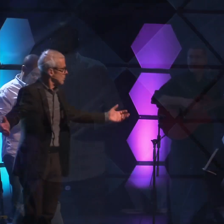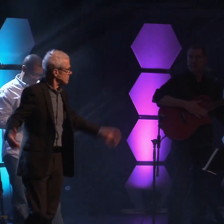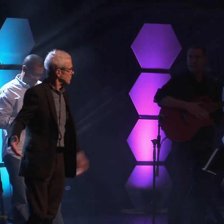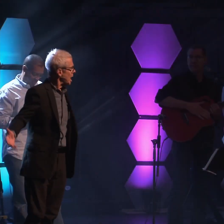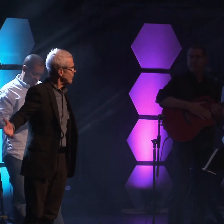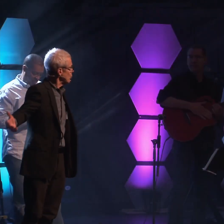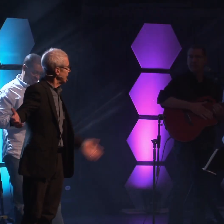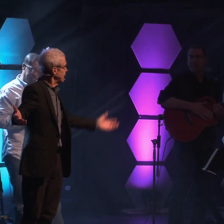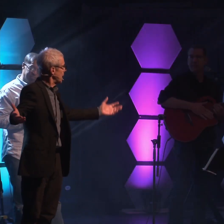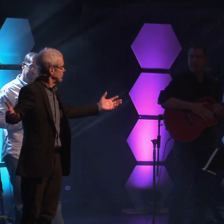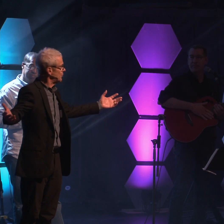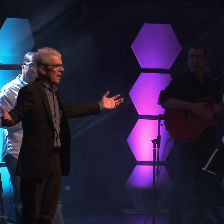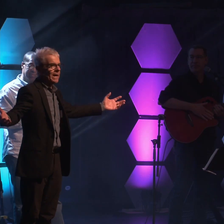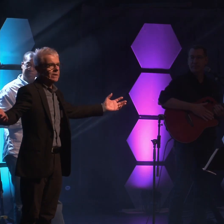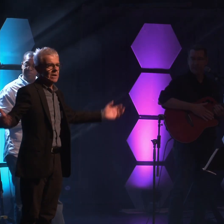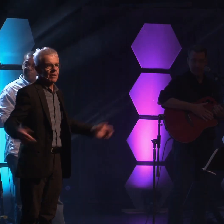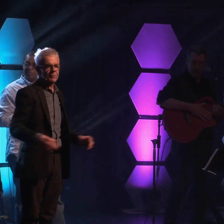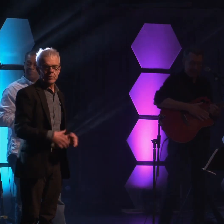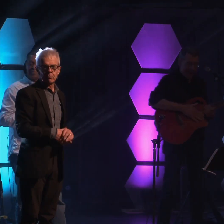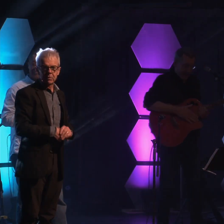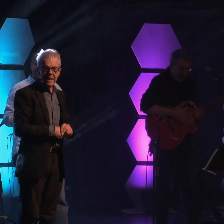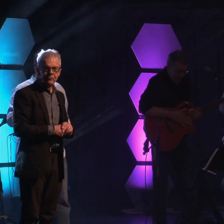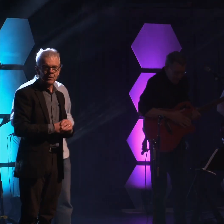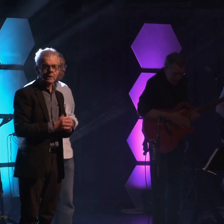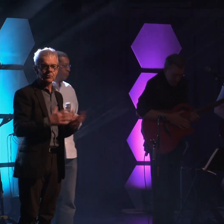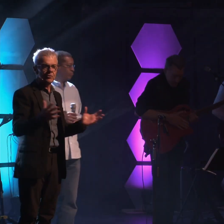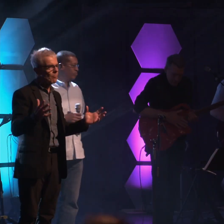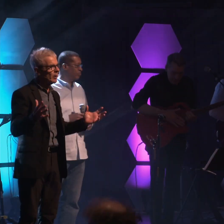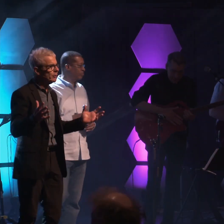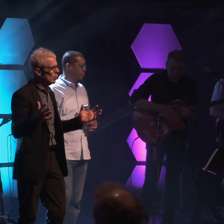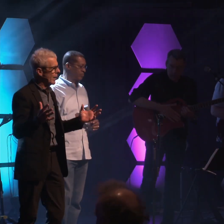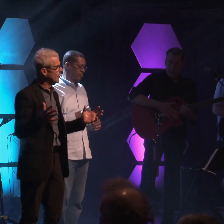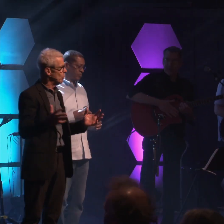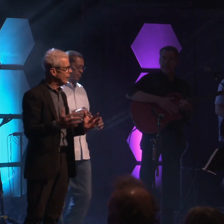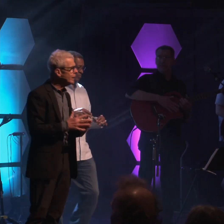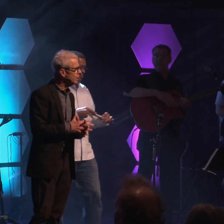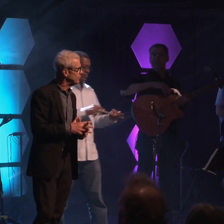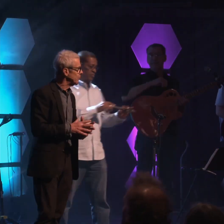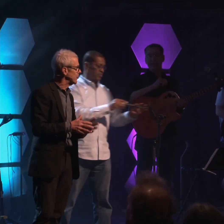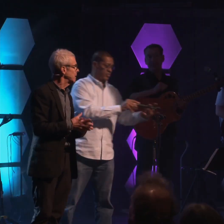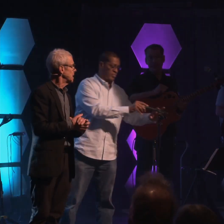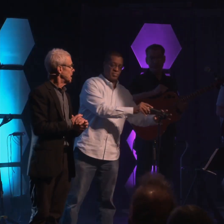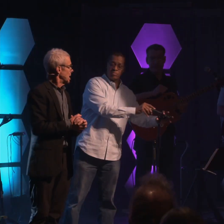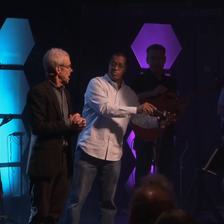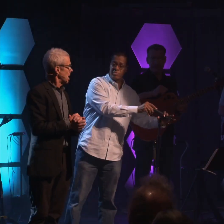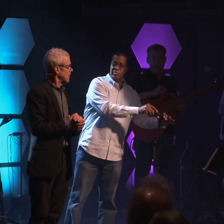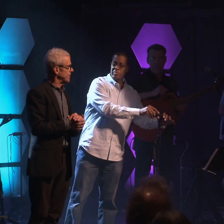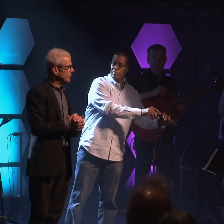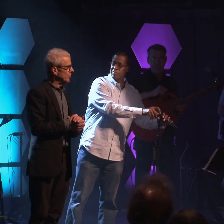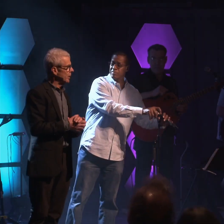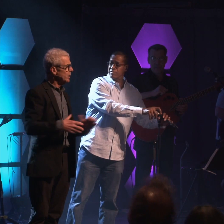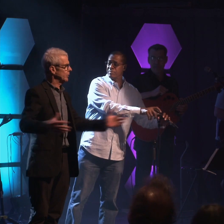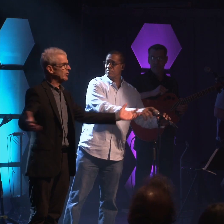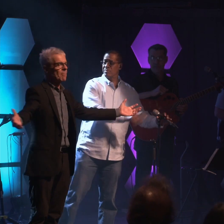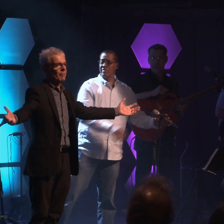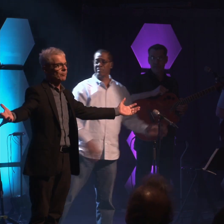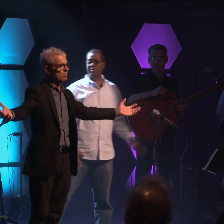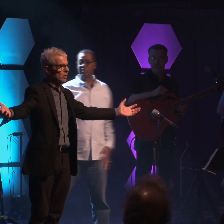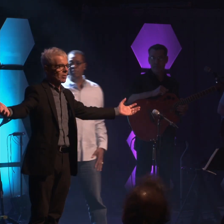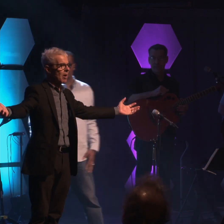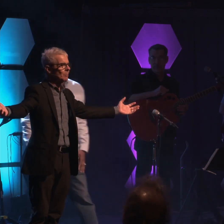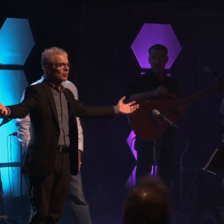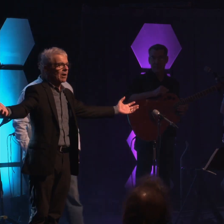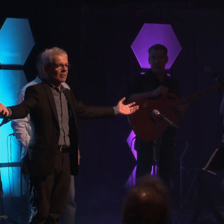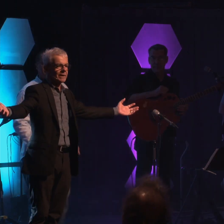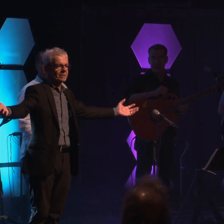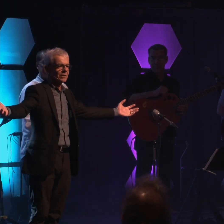Well, why don't we stand for the blessing? It's something we do every week if you're a visitor, and some of us